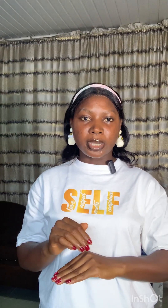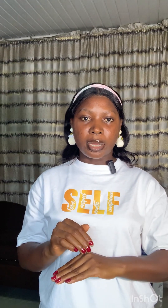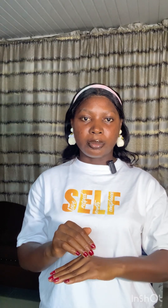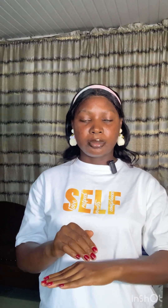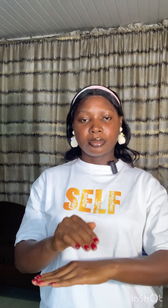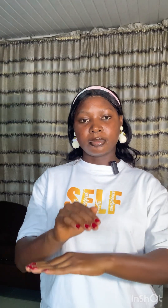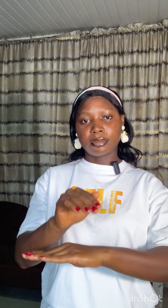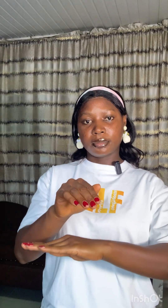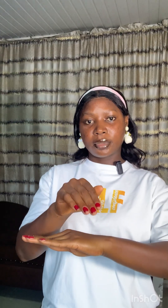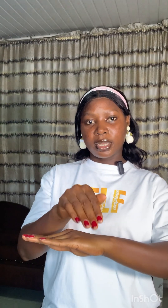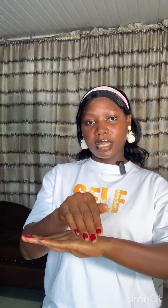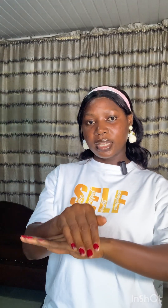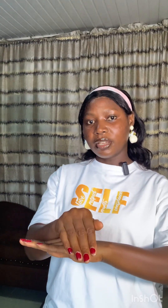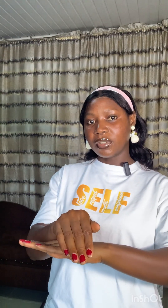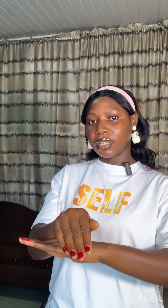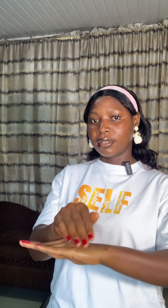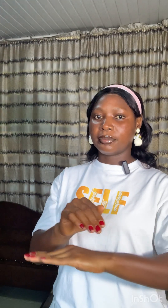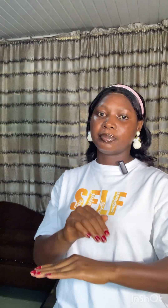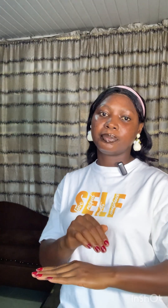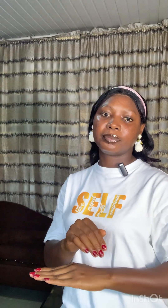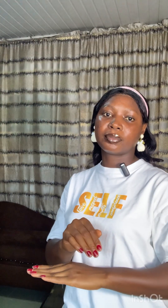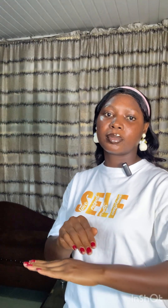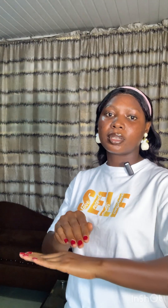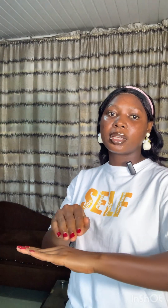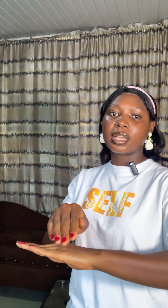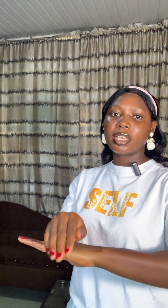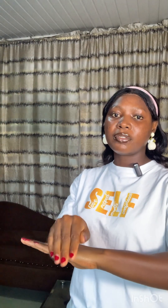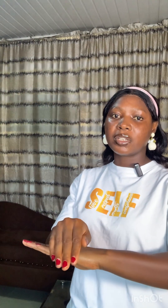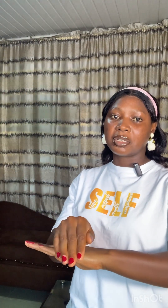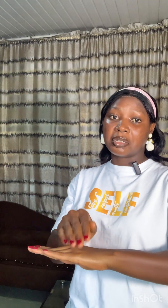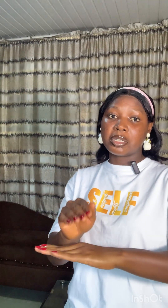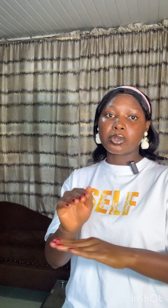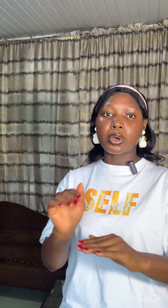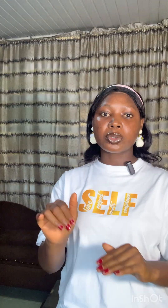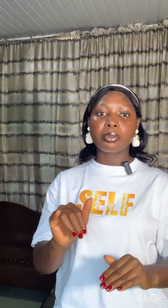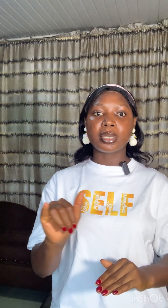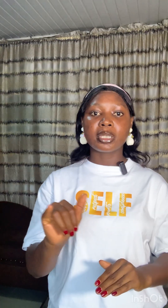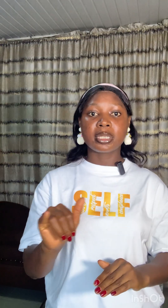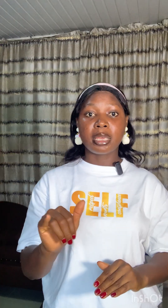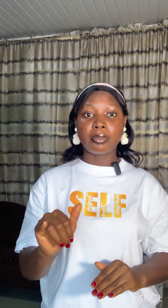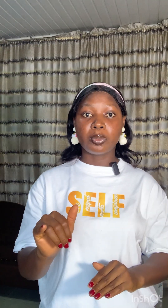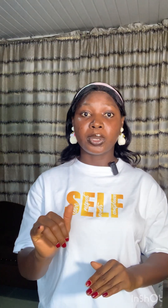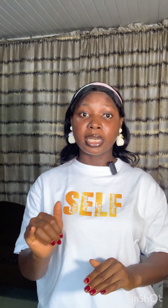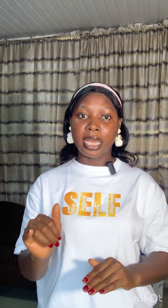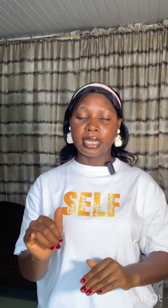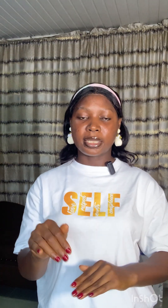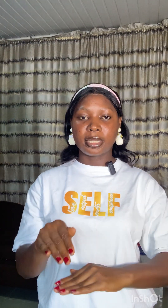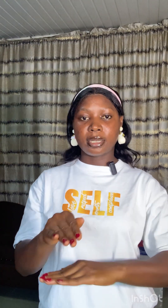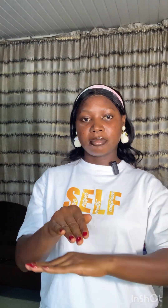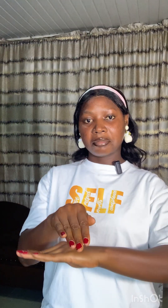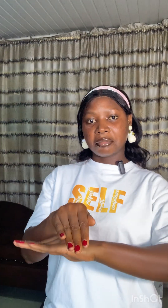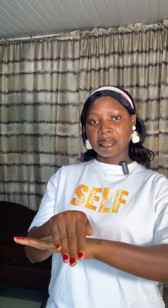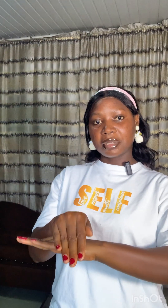down. Evening, evening. It could also be same with night.